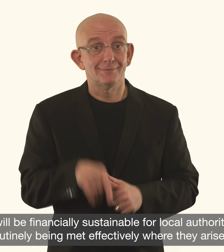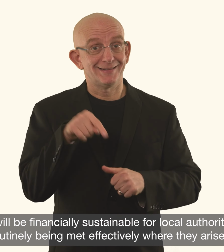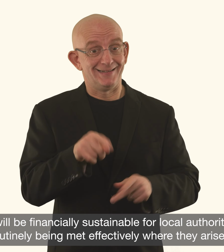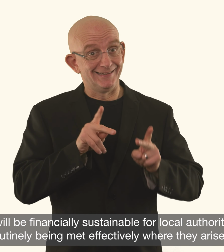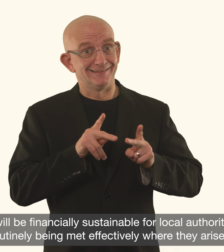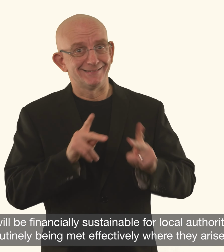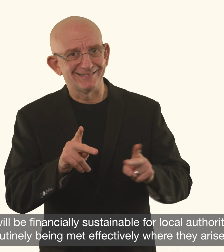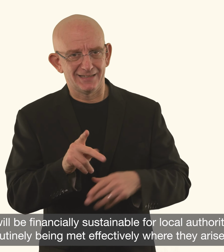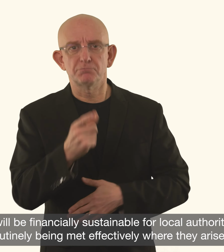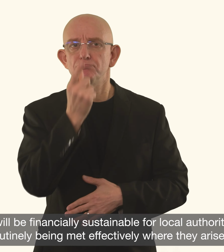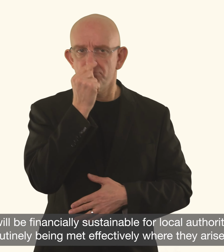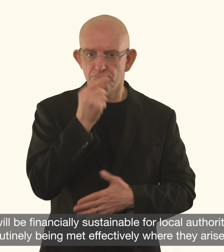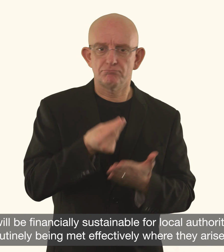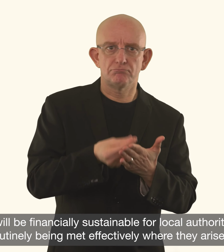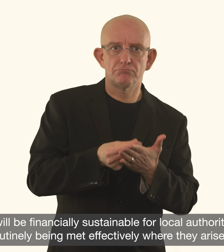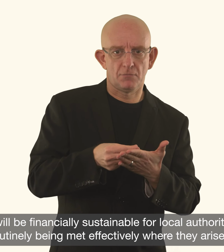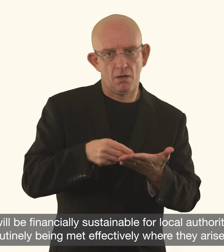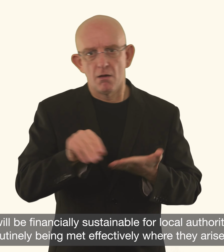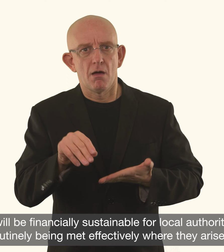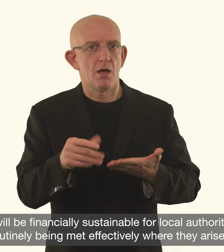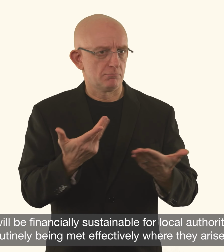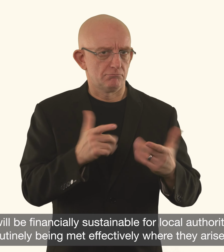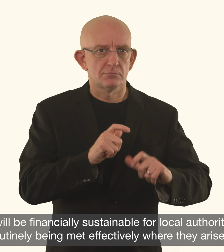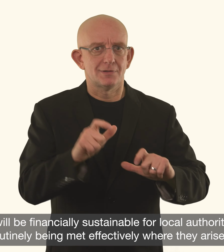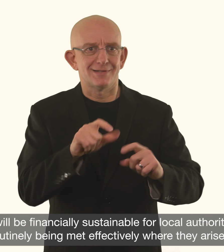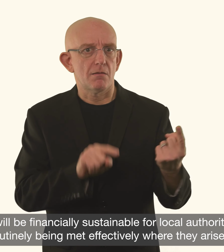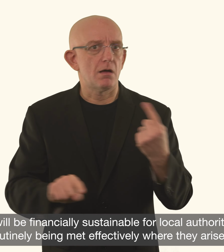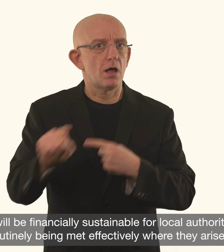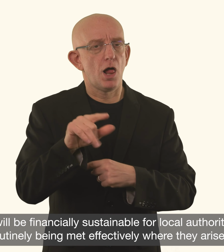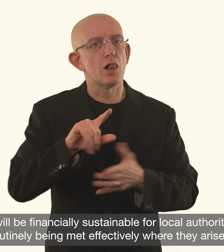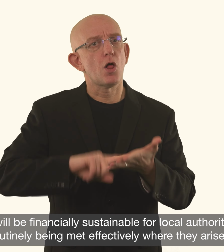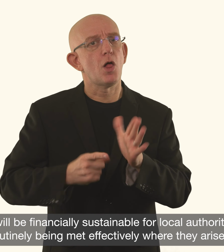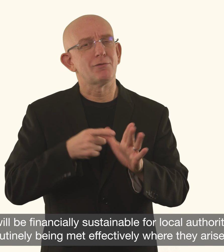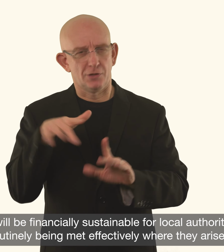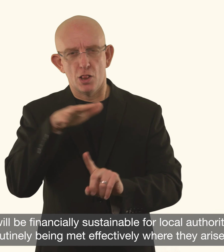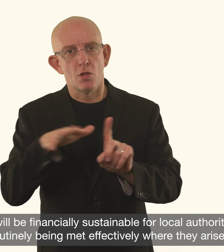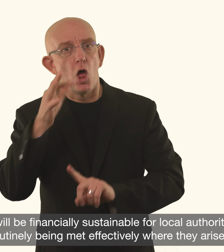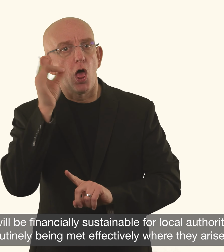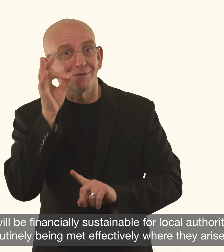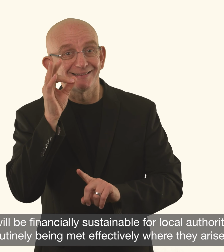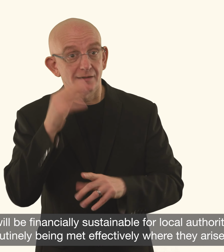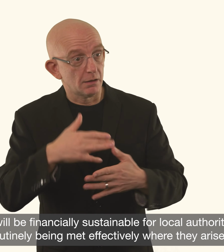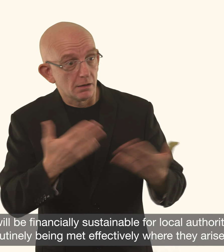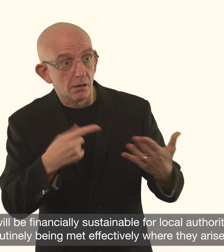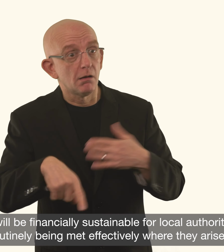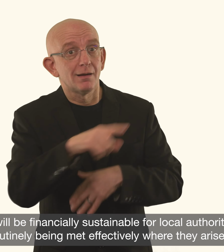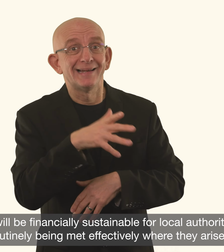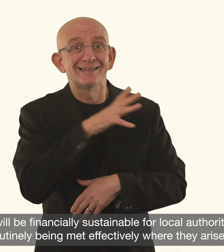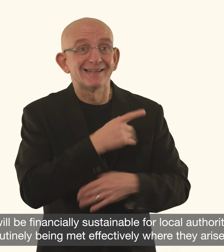2. The system will be financially sustainable for local authorities, with needs routinely being met effectively where they arise.